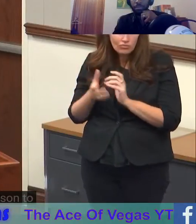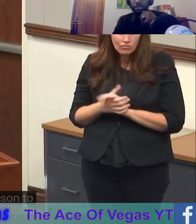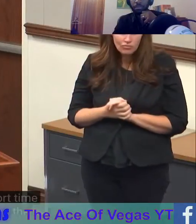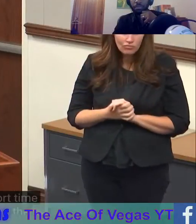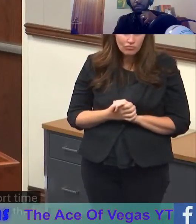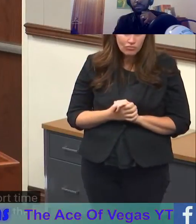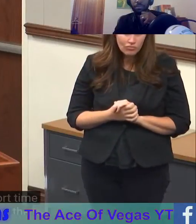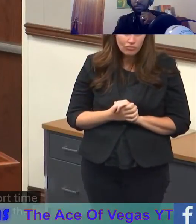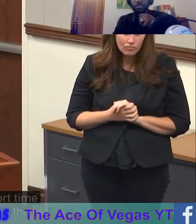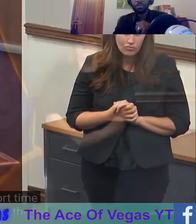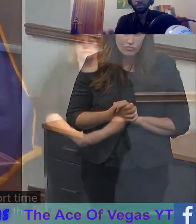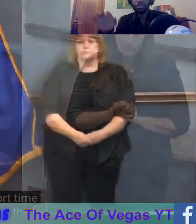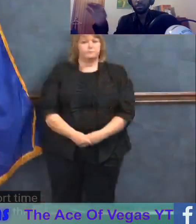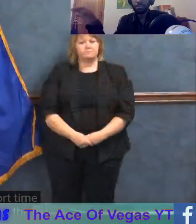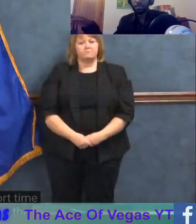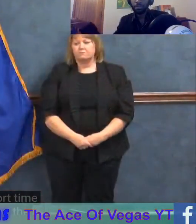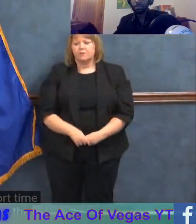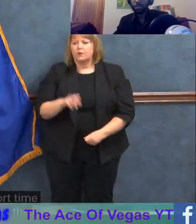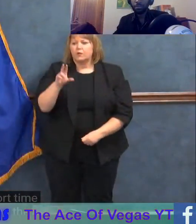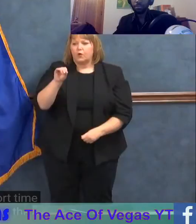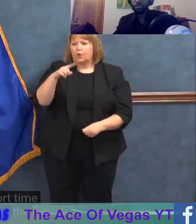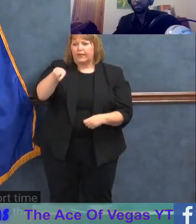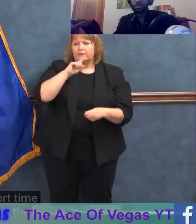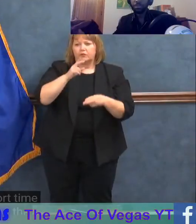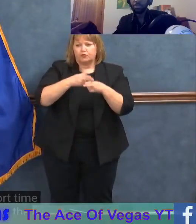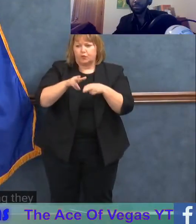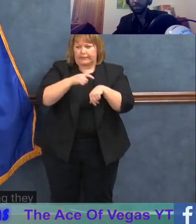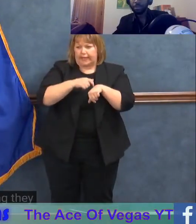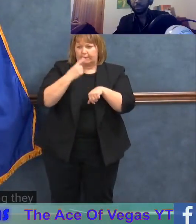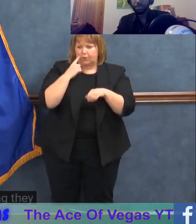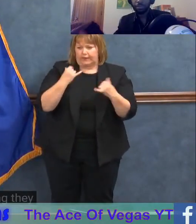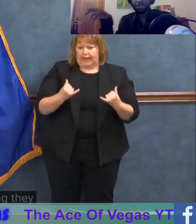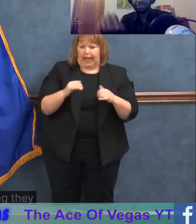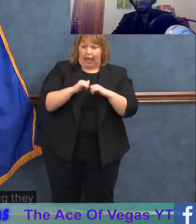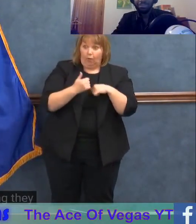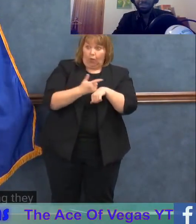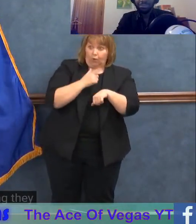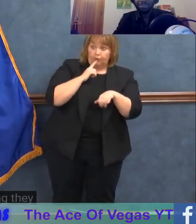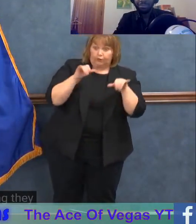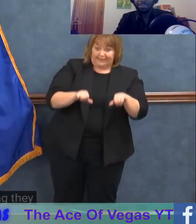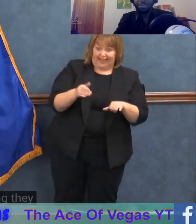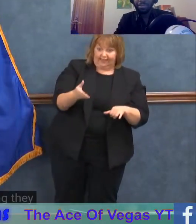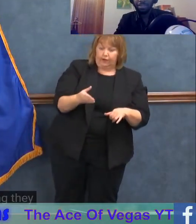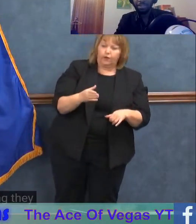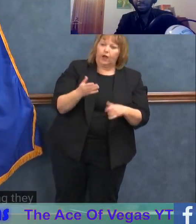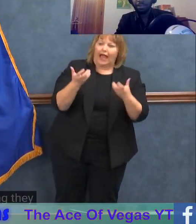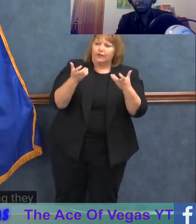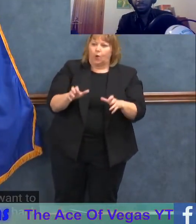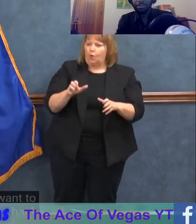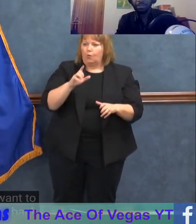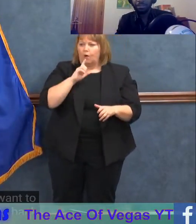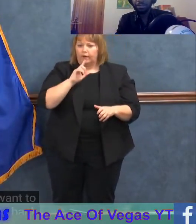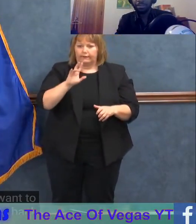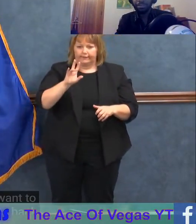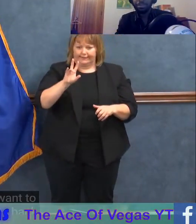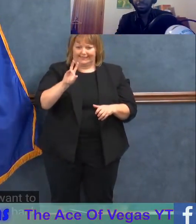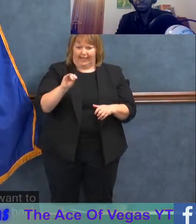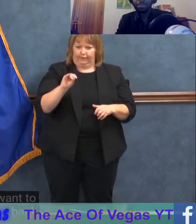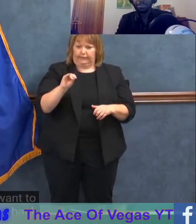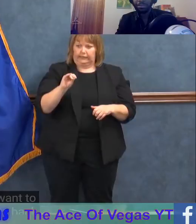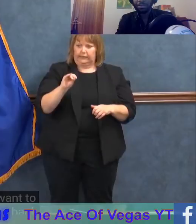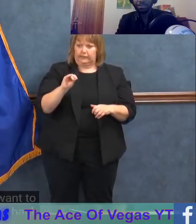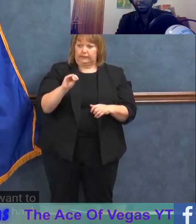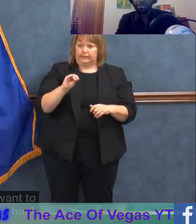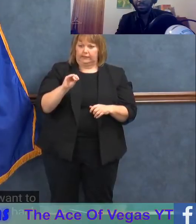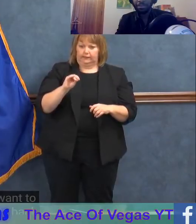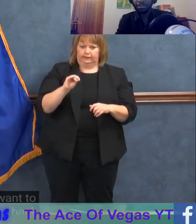anyway. Private prisons, how long they can stay there. As for right now, I don't want to bring 70 positive patients back to Nevada